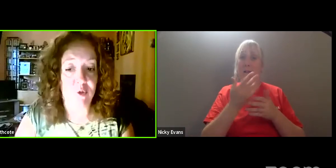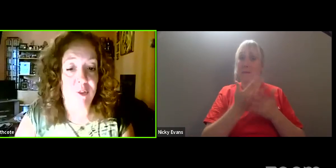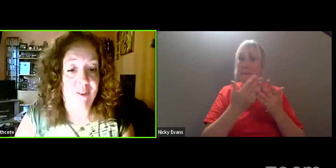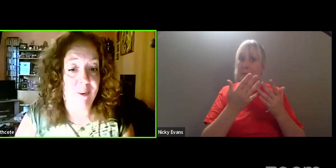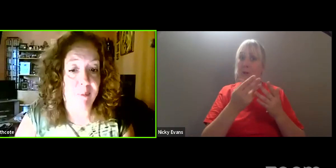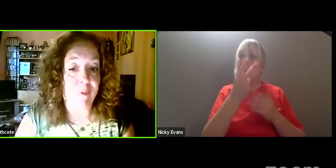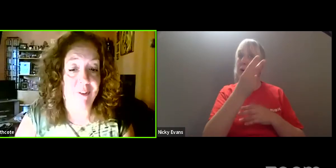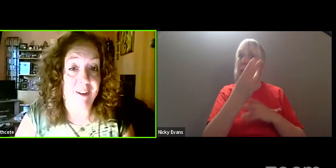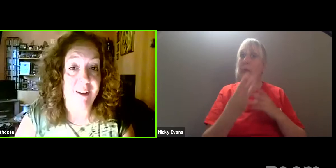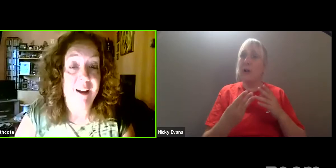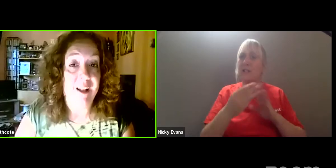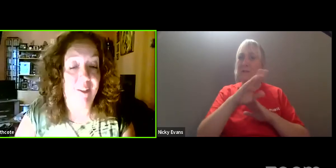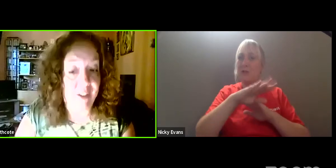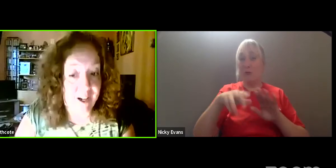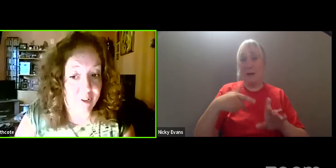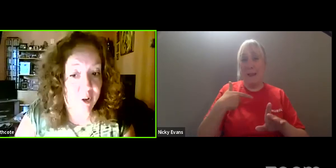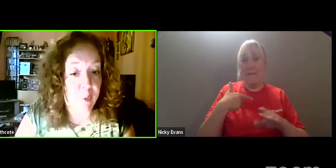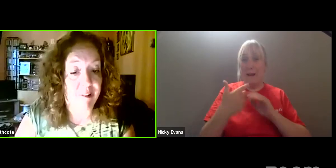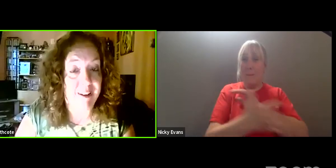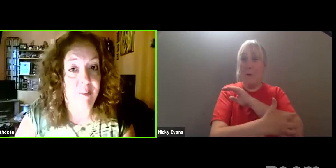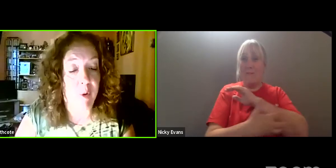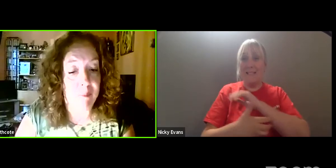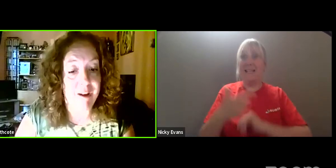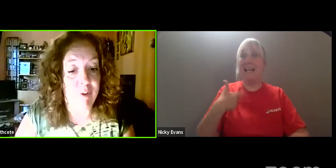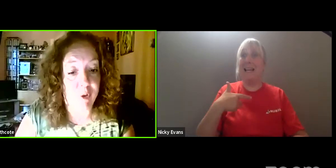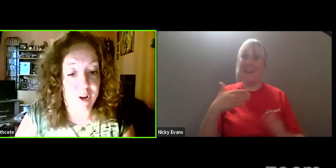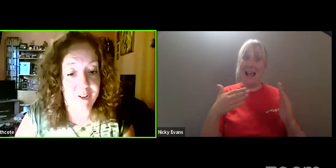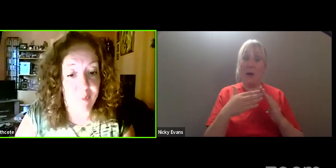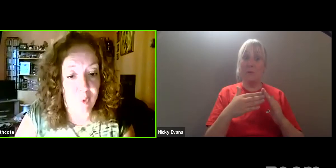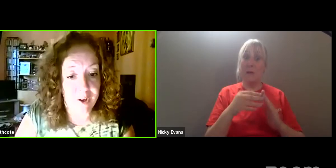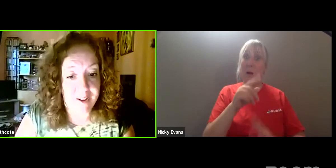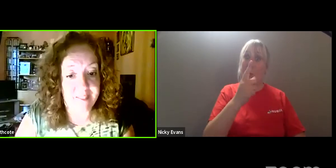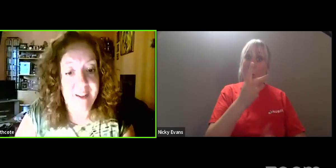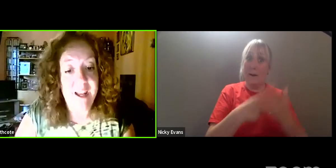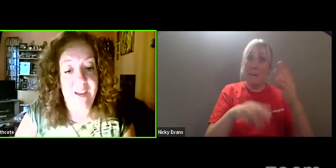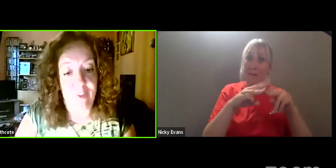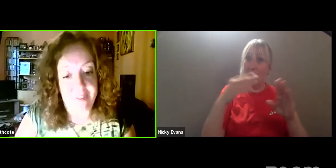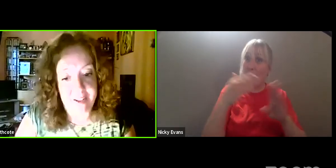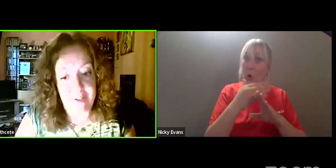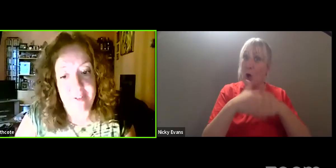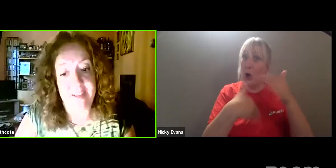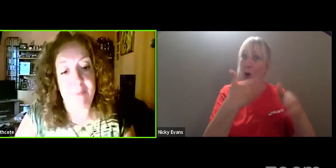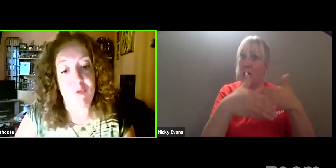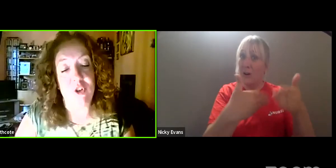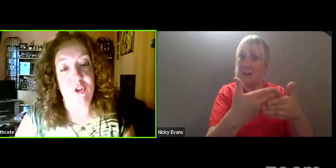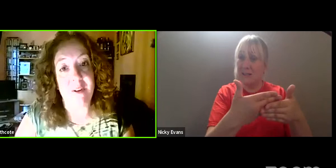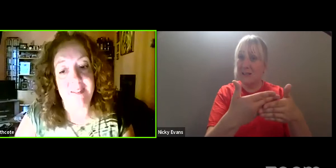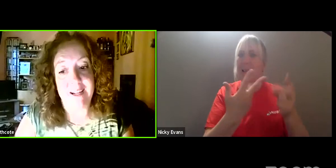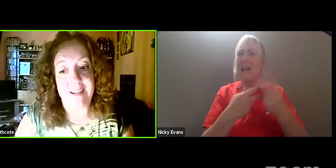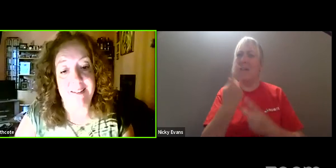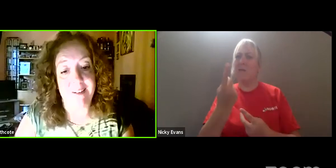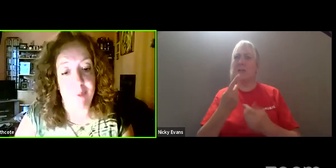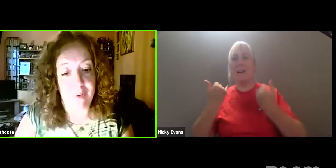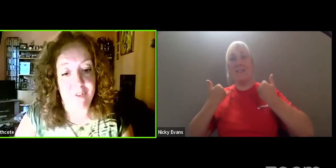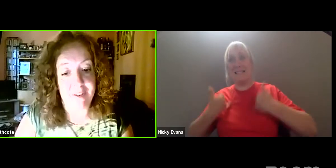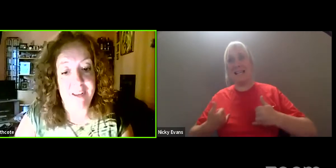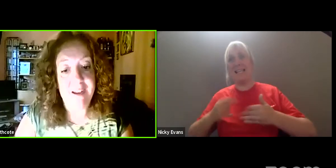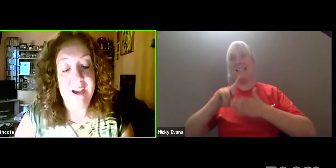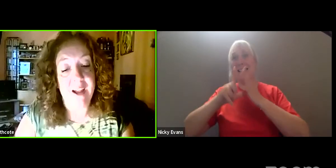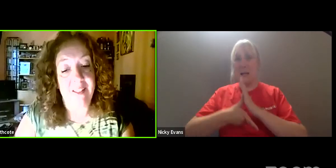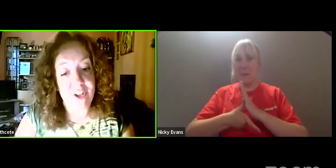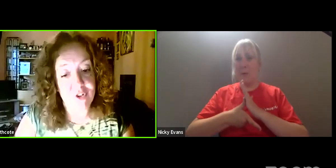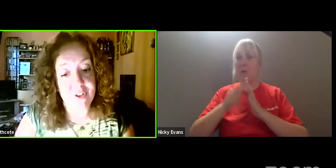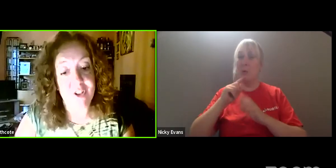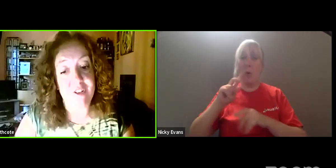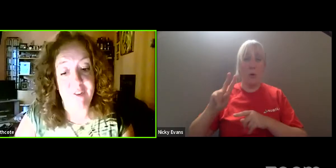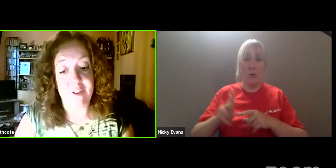of the children living in poverty live in a household where at least one parent or guardian works. If you're sick or disabled, you're twice as likely to live in poverty.